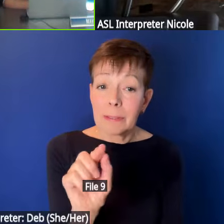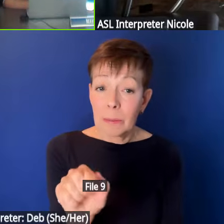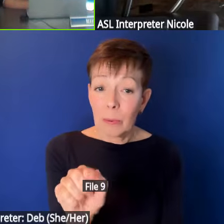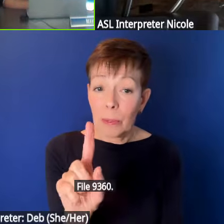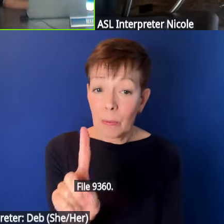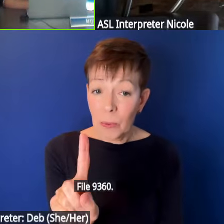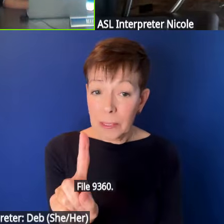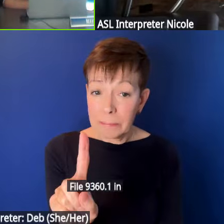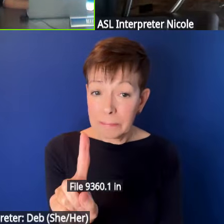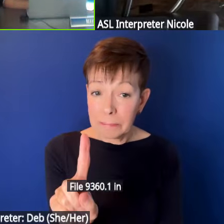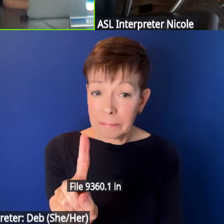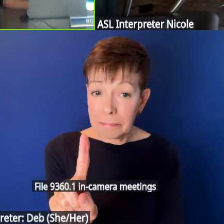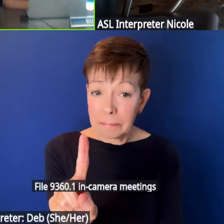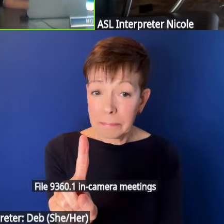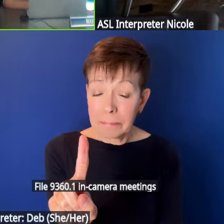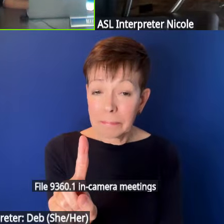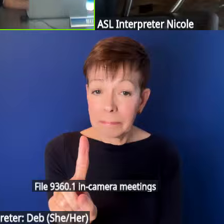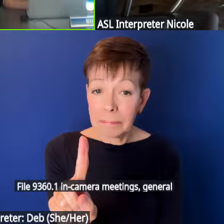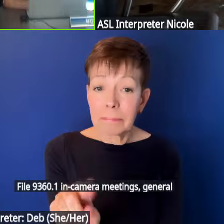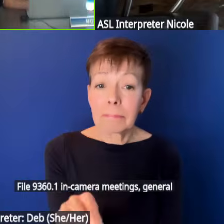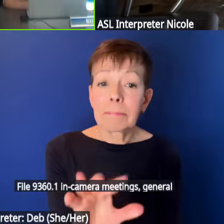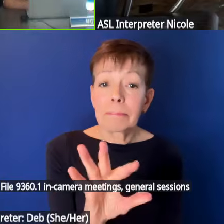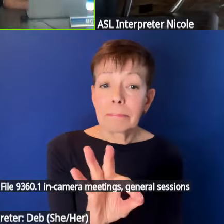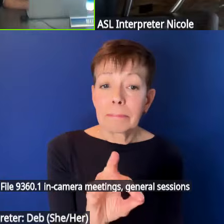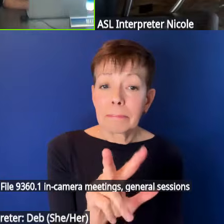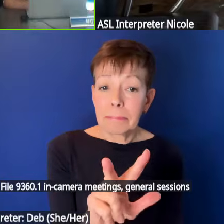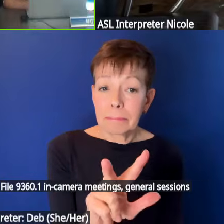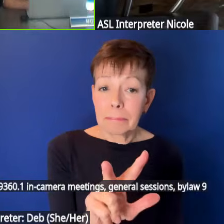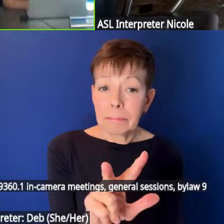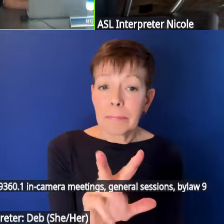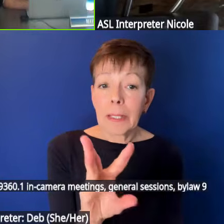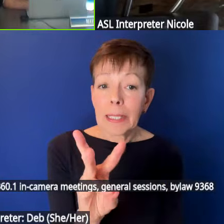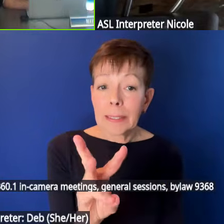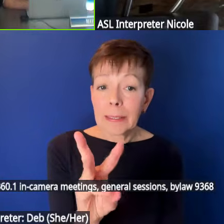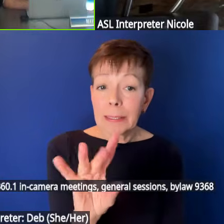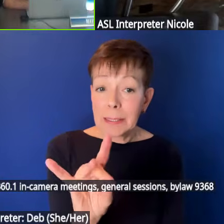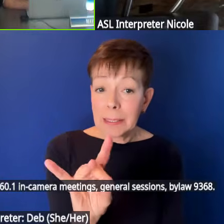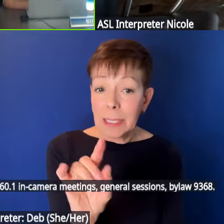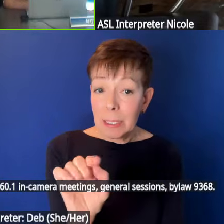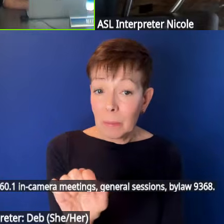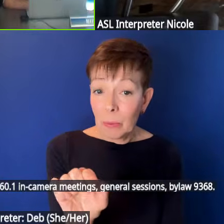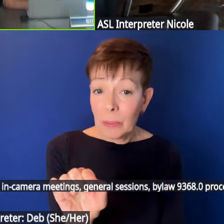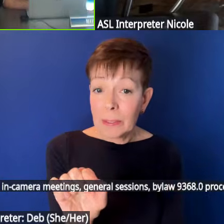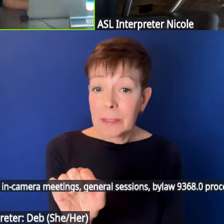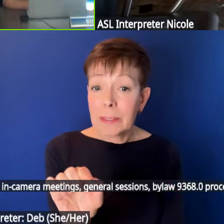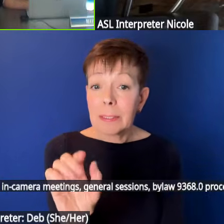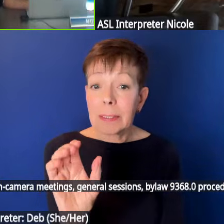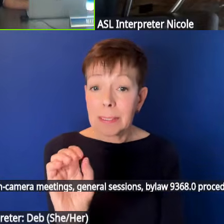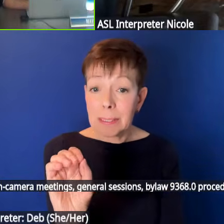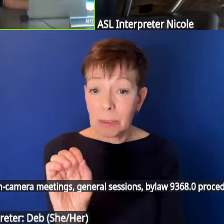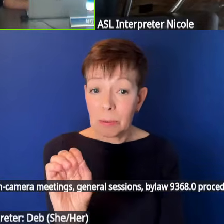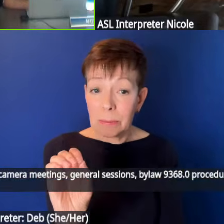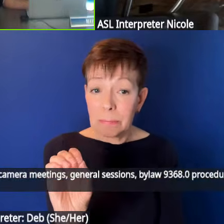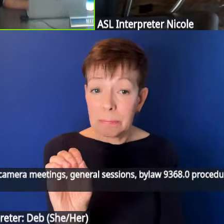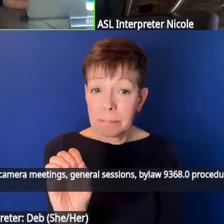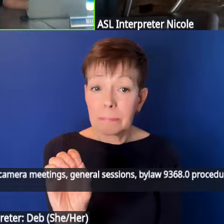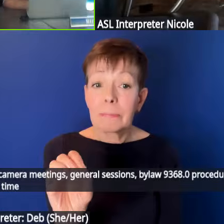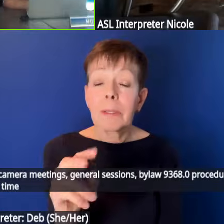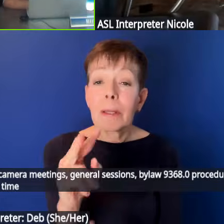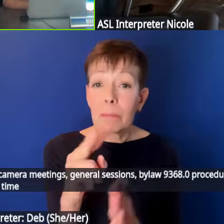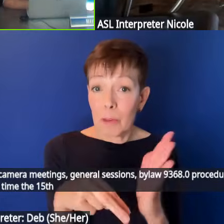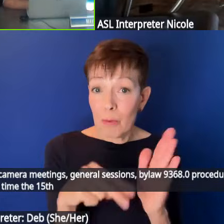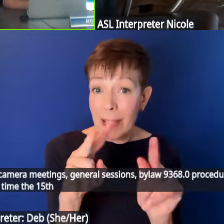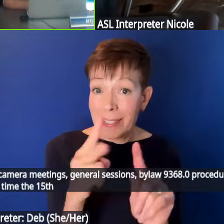in-camera meetings, general sessions, bylaw 9368.0 procedure be read a second time the 15th day of